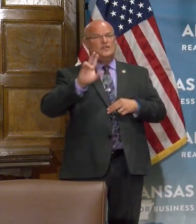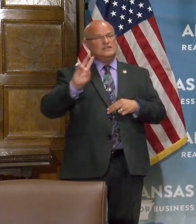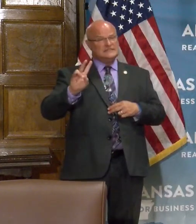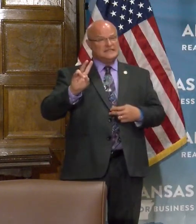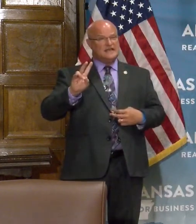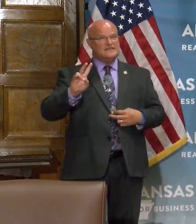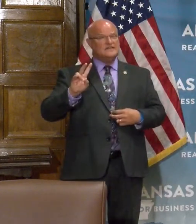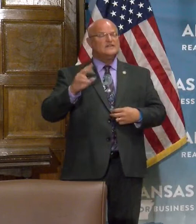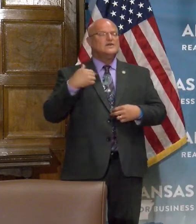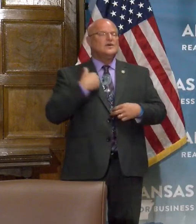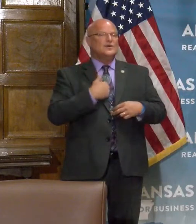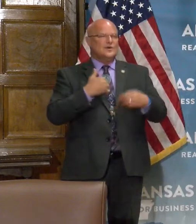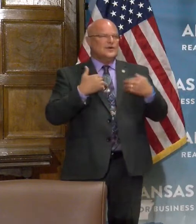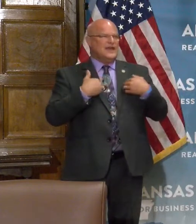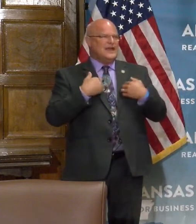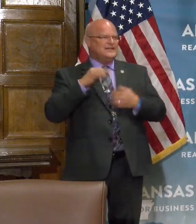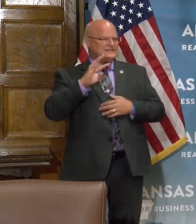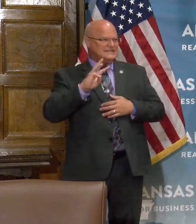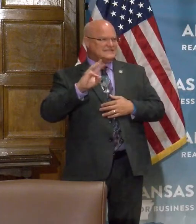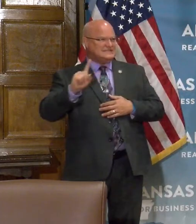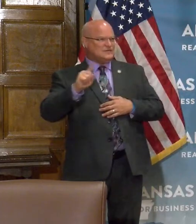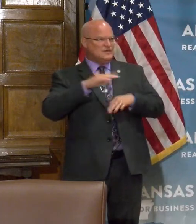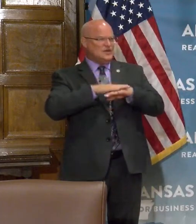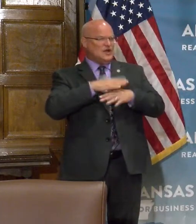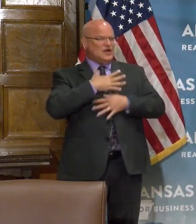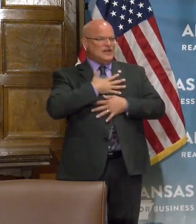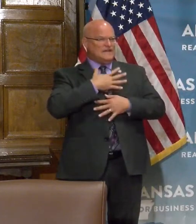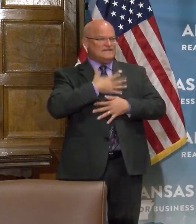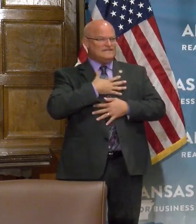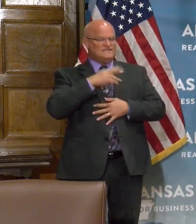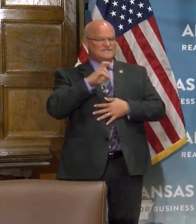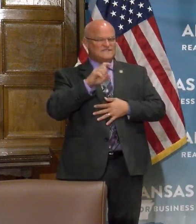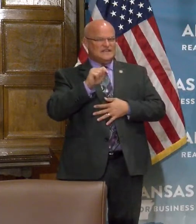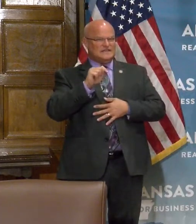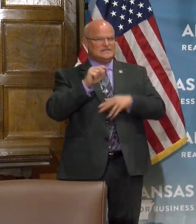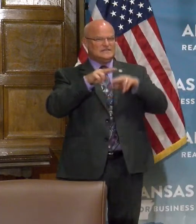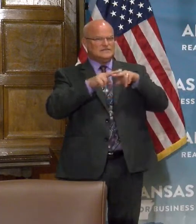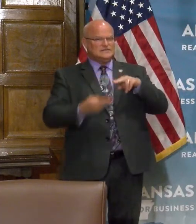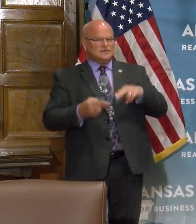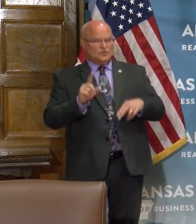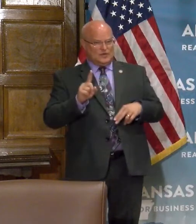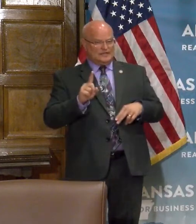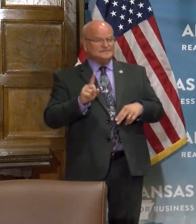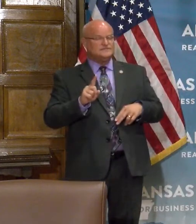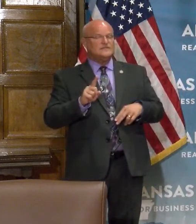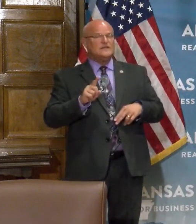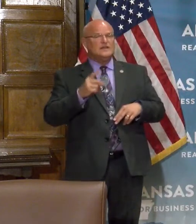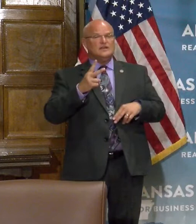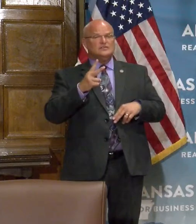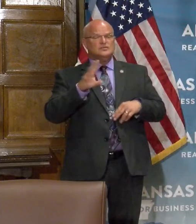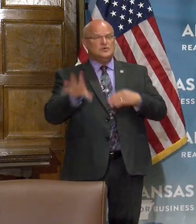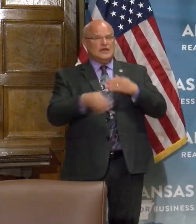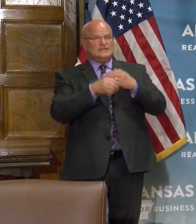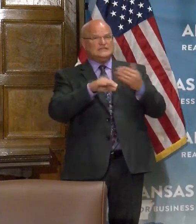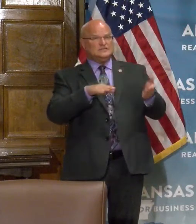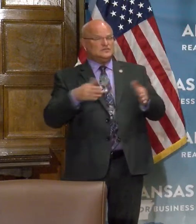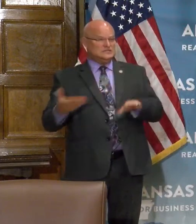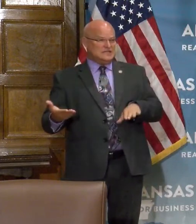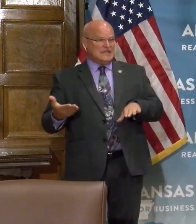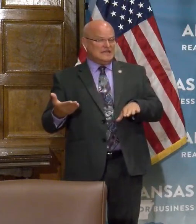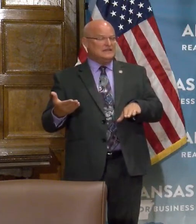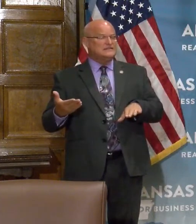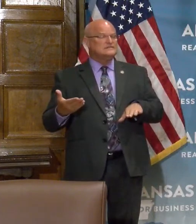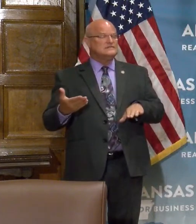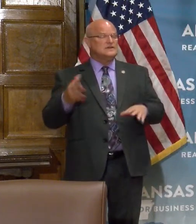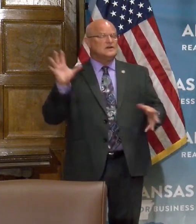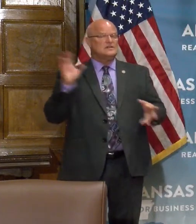there. We have 61 on a ventilator, which is 1 fewer than yesterday. We've had 2 additional deaths since